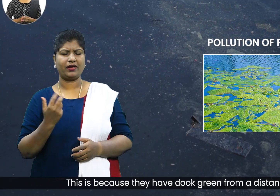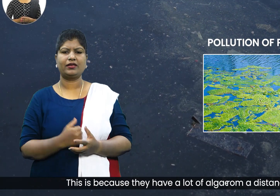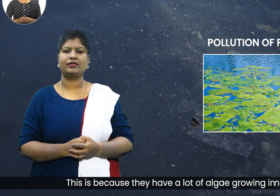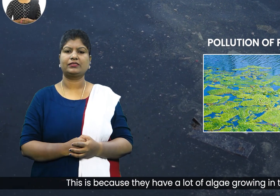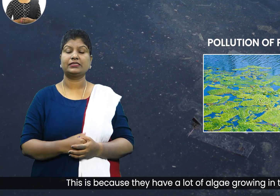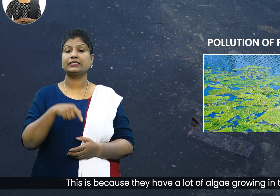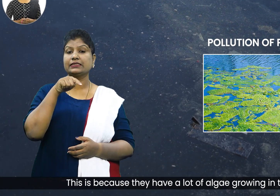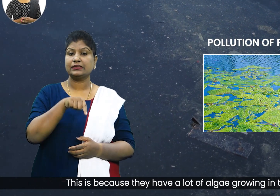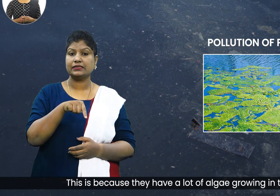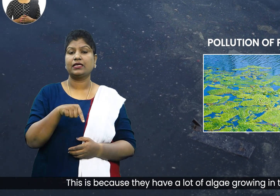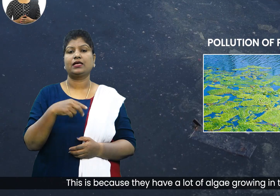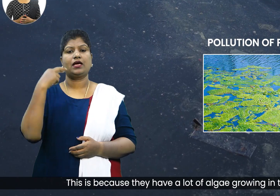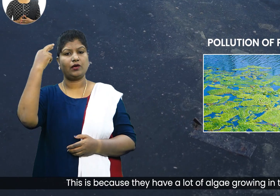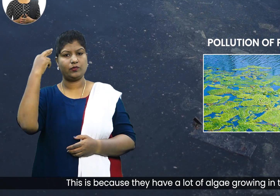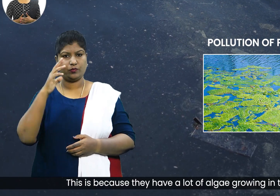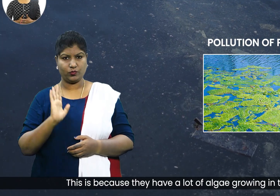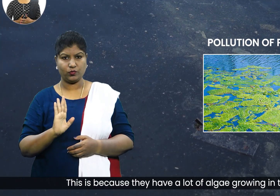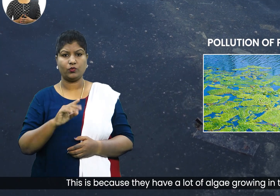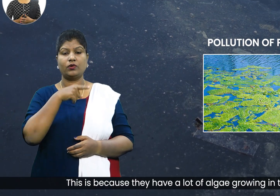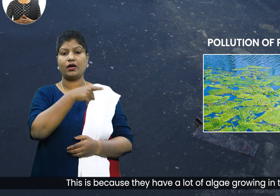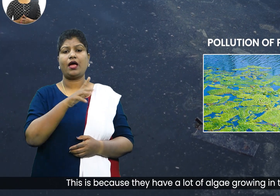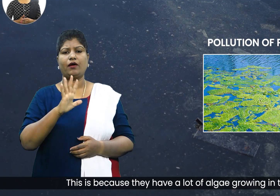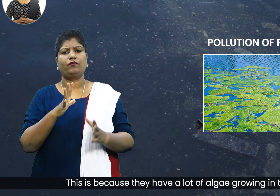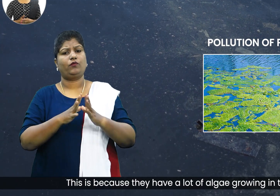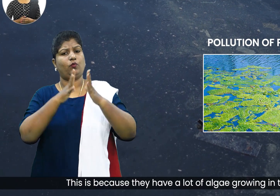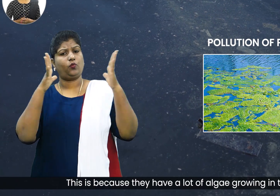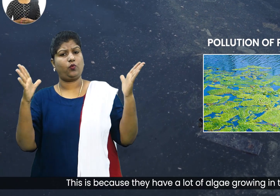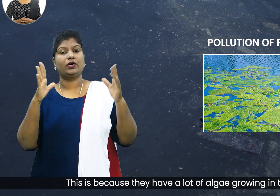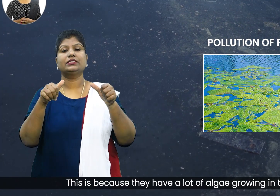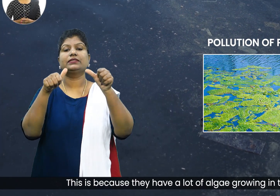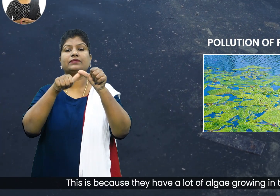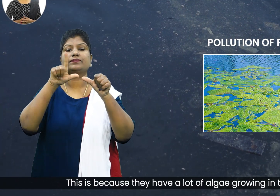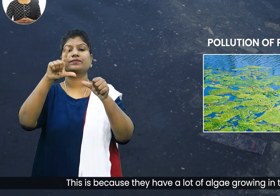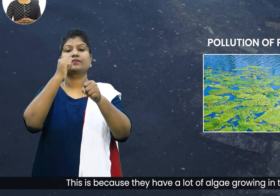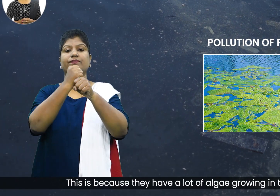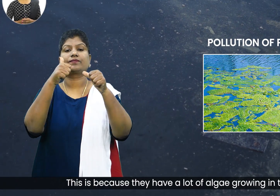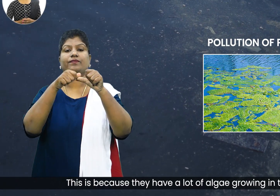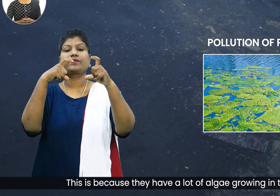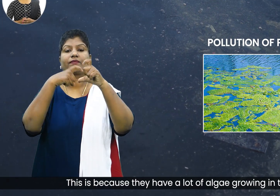This is because they have a lot of algae growing in them.